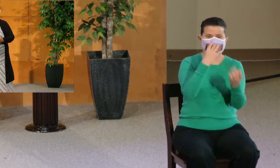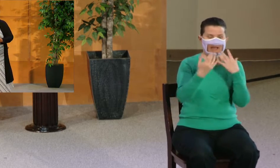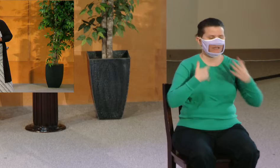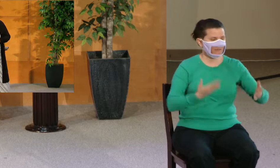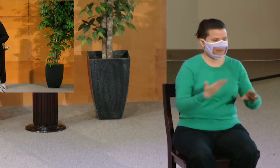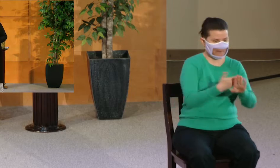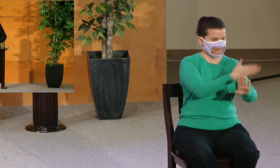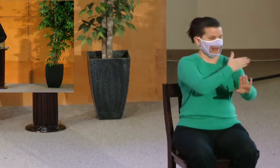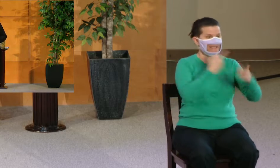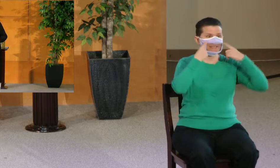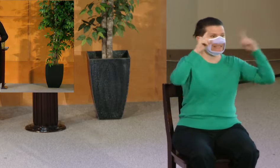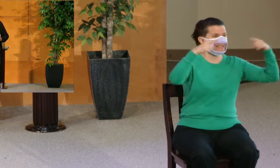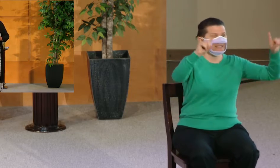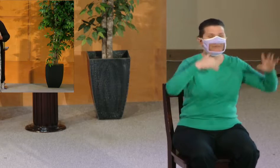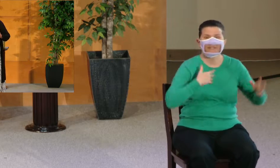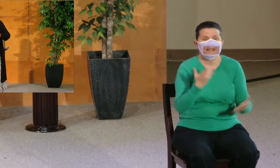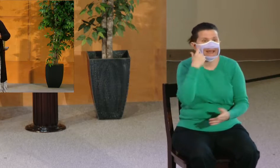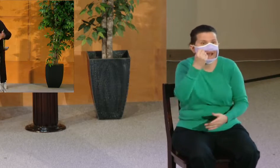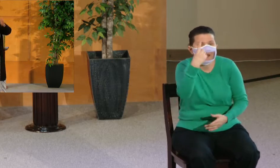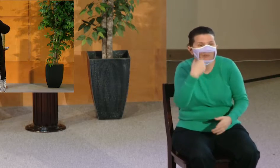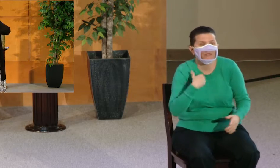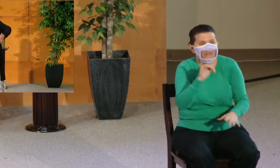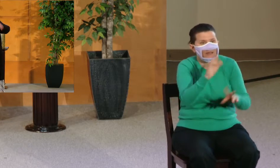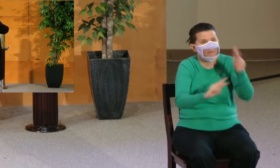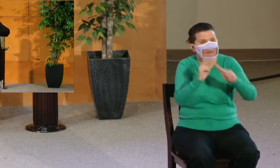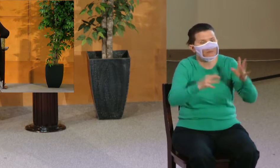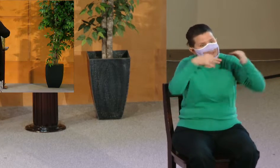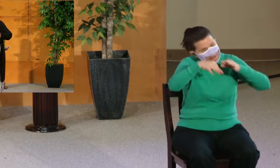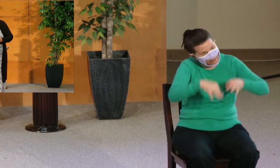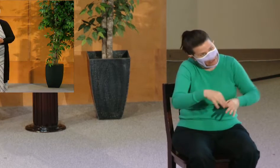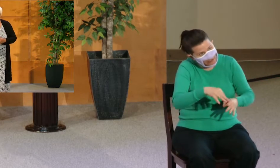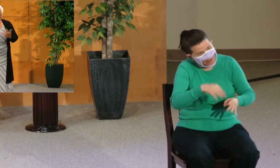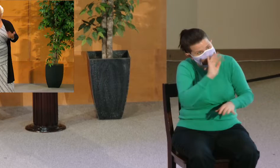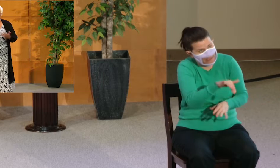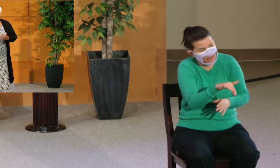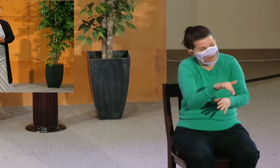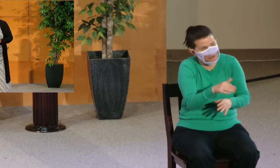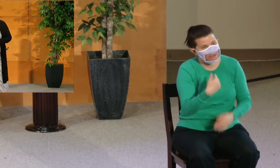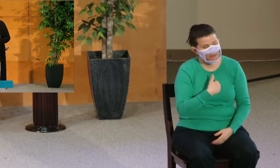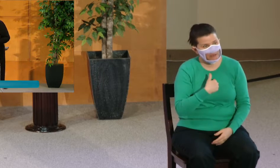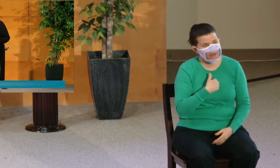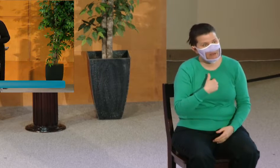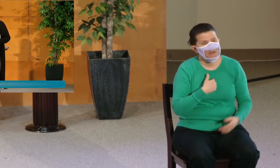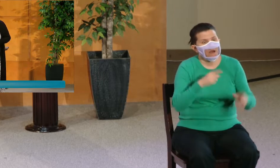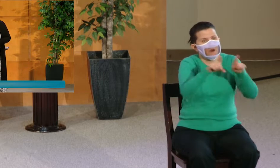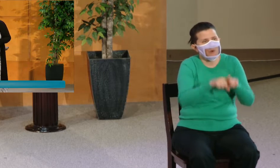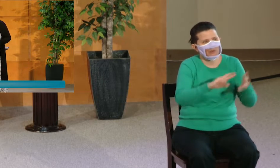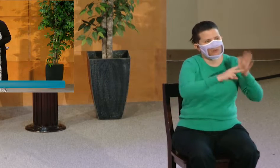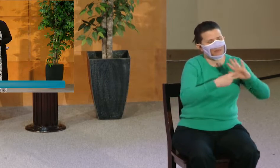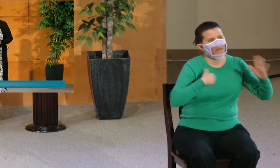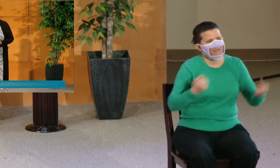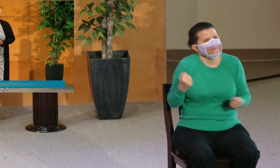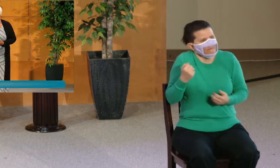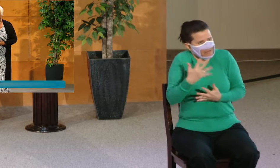I understood underneath this loving siege of helpfulness was the fear of the unknown, the